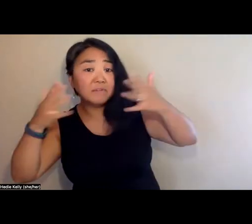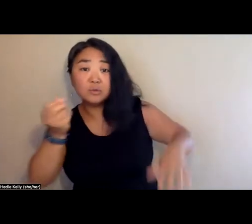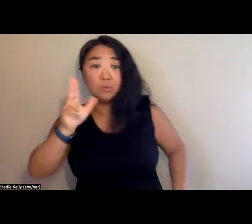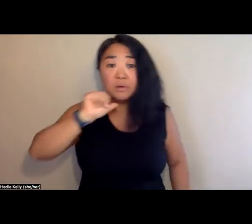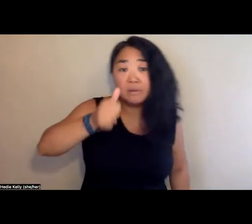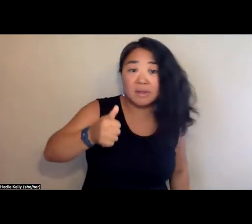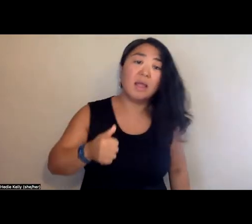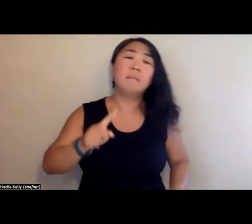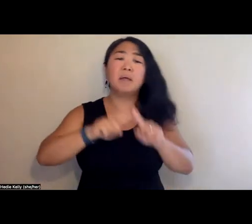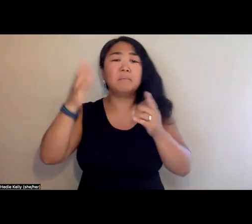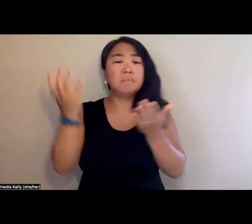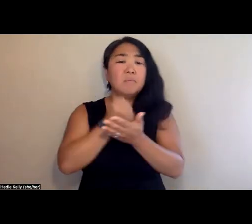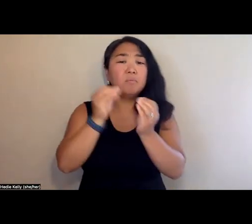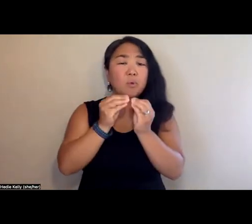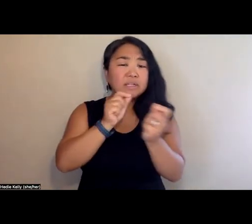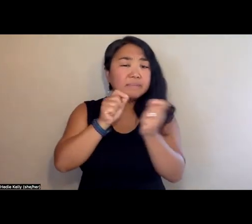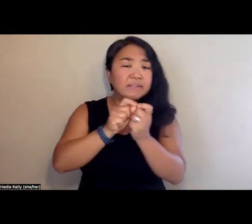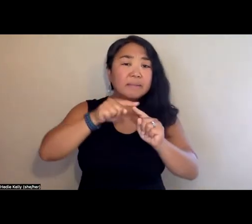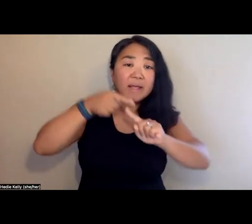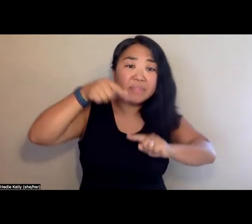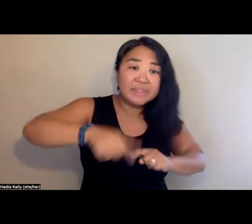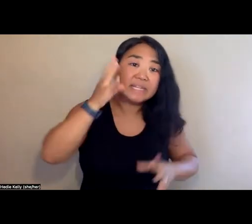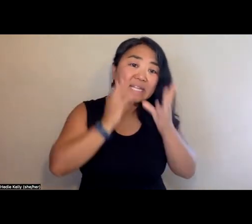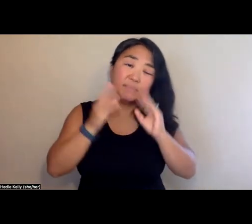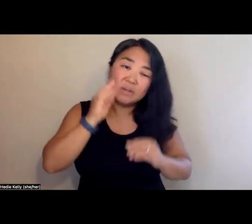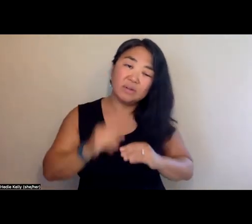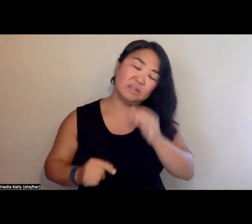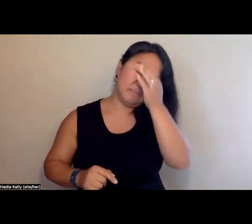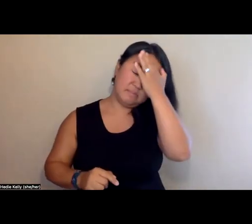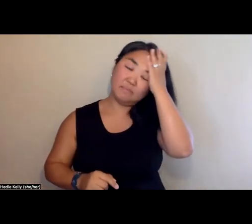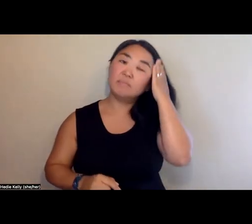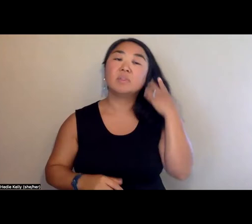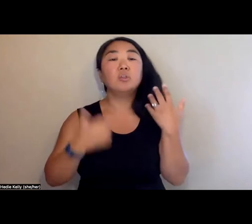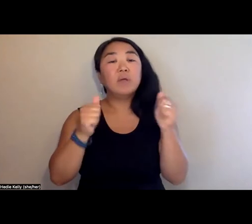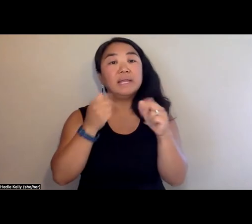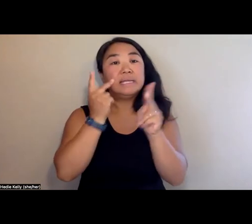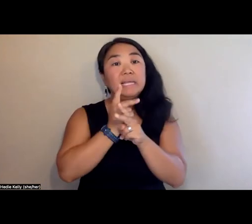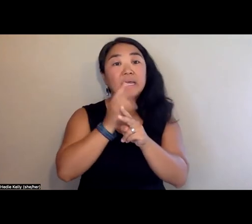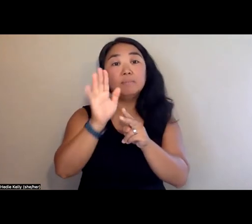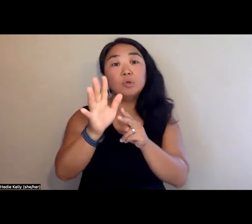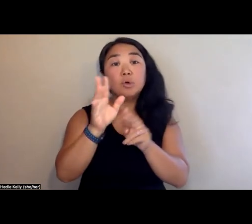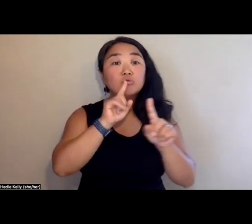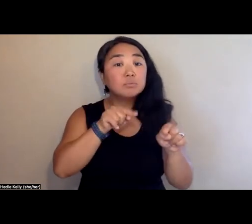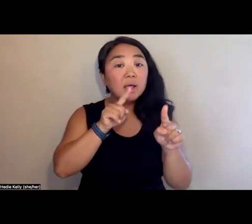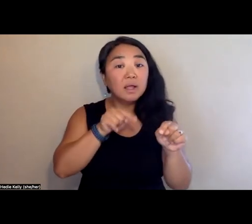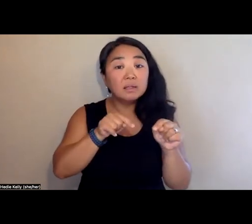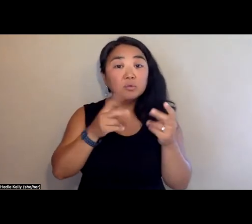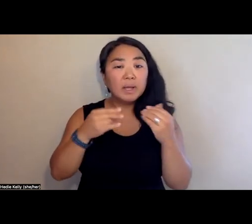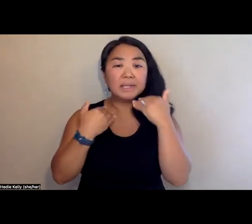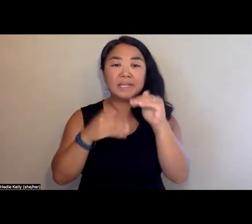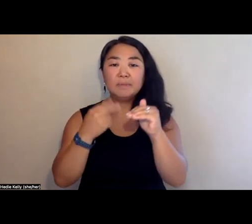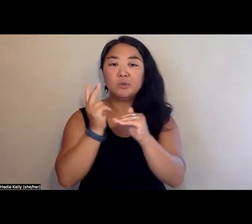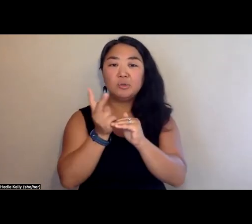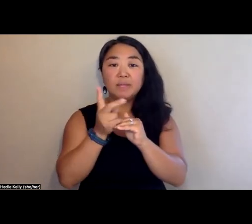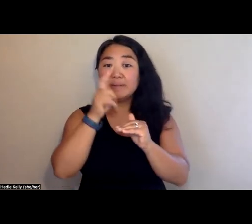We'll be talking specifically about this experience, and we'll try to keep each response to 2 minutes because sometimes it can be easy to carry it away, but